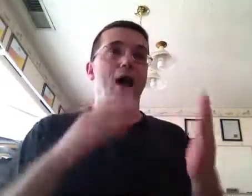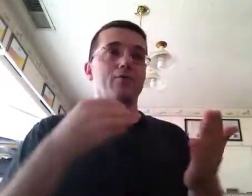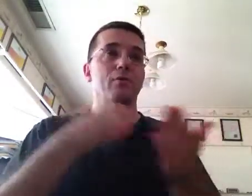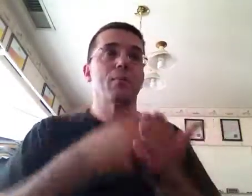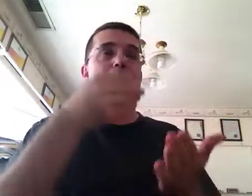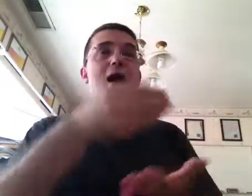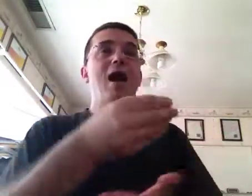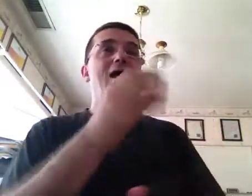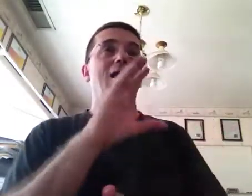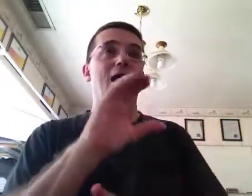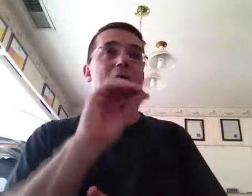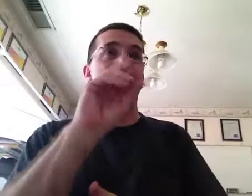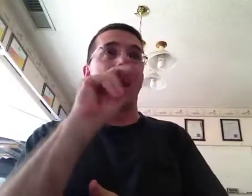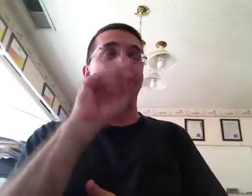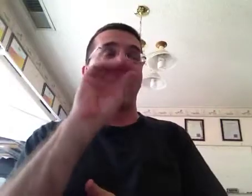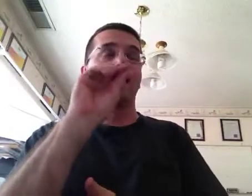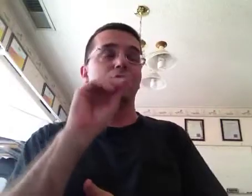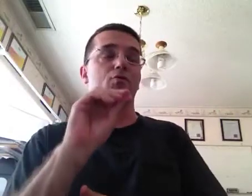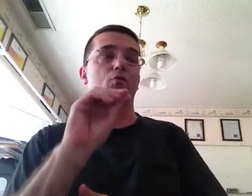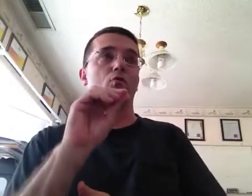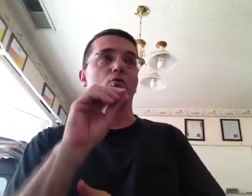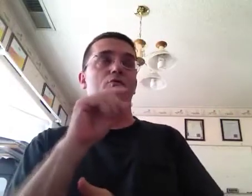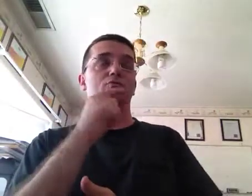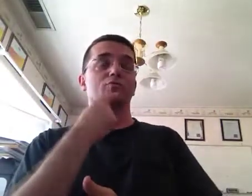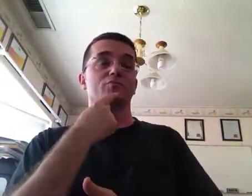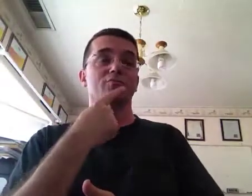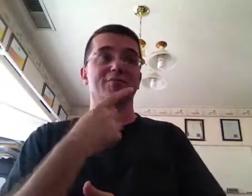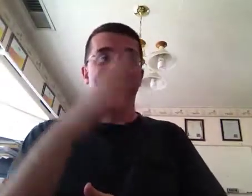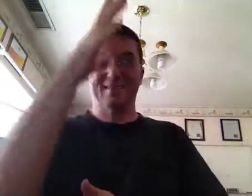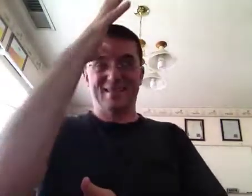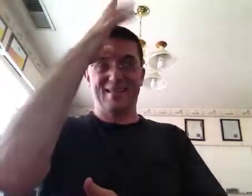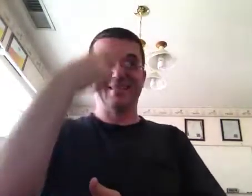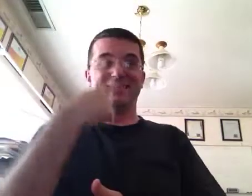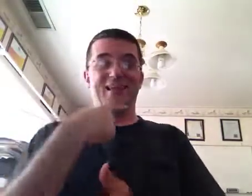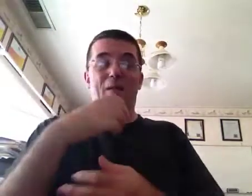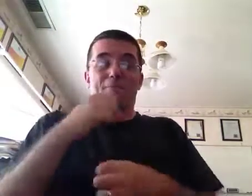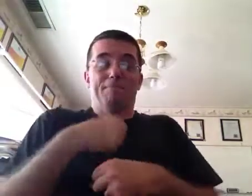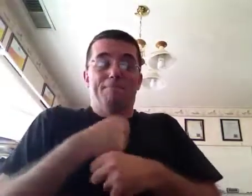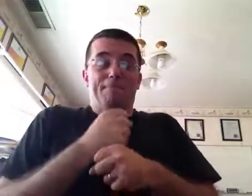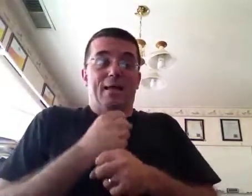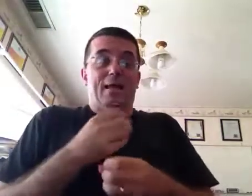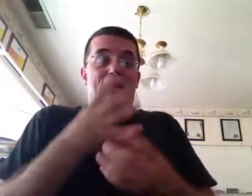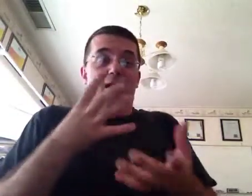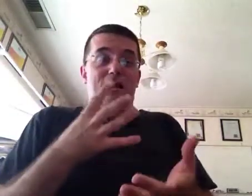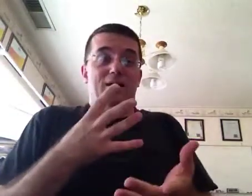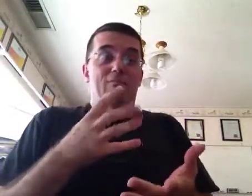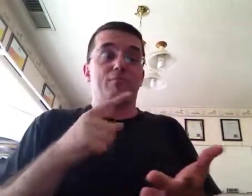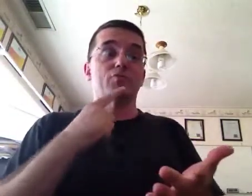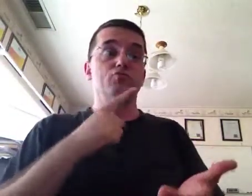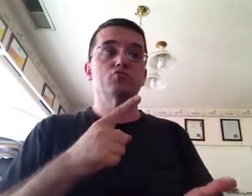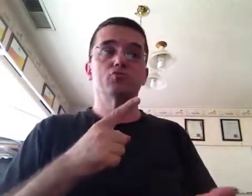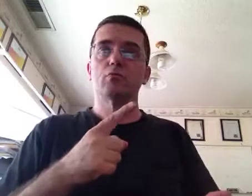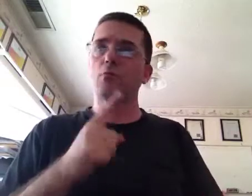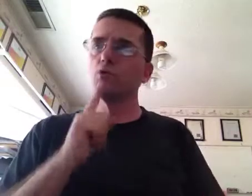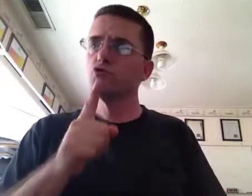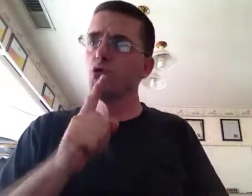he's saying I'm making too much money not to be doing anything with it. Mm-hmm. Well, you are doing something with it. You're getting out of debt. You're getting out of